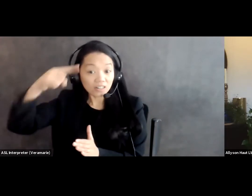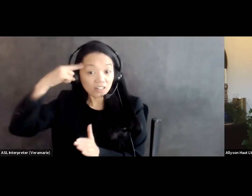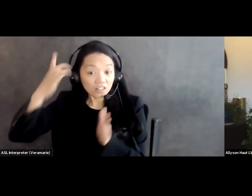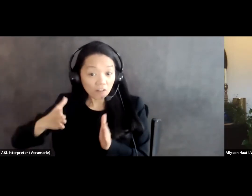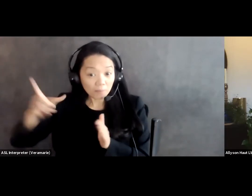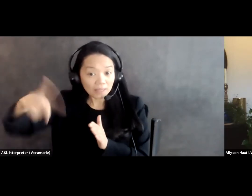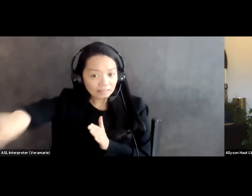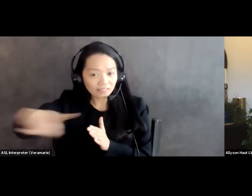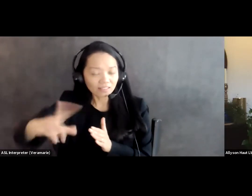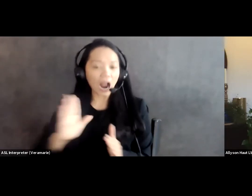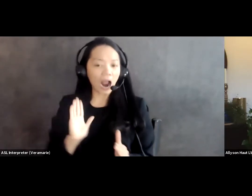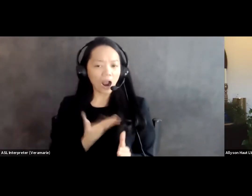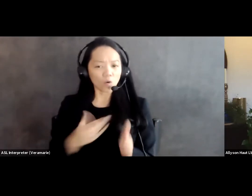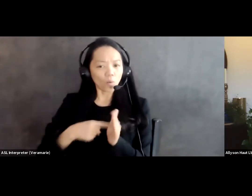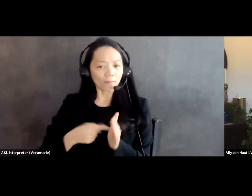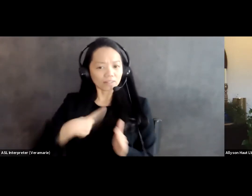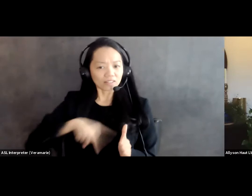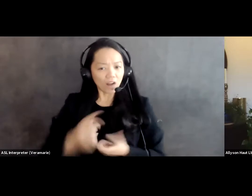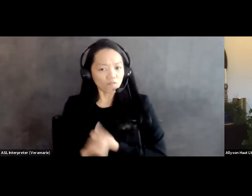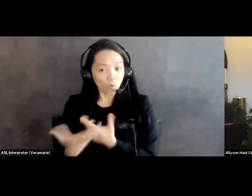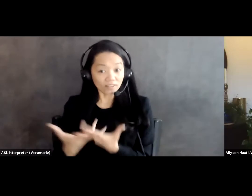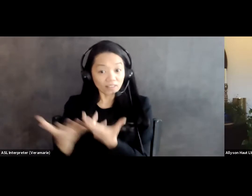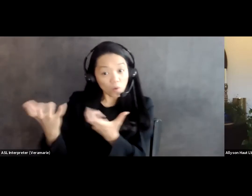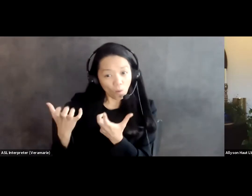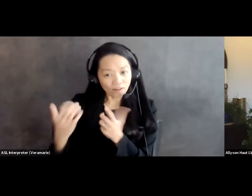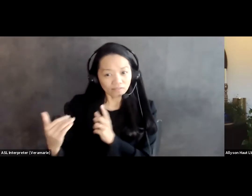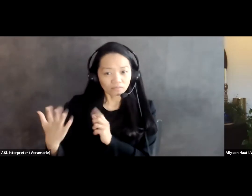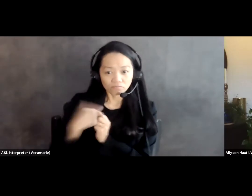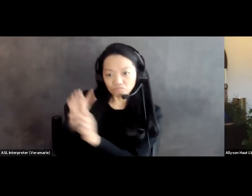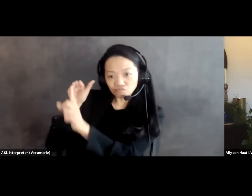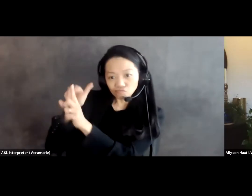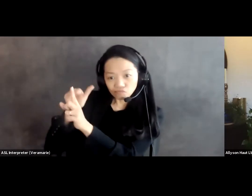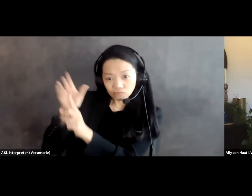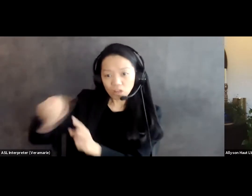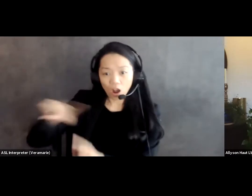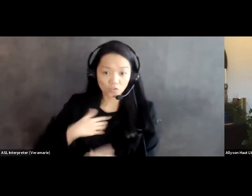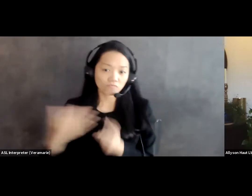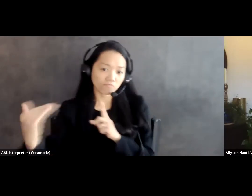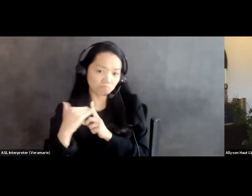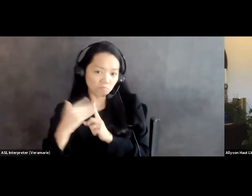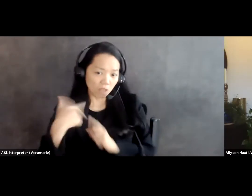from us. They want to hear from us. We need not be silent if we think they